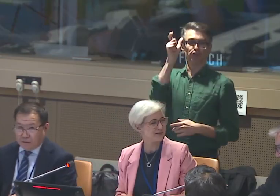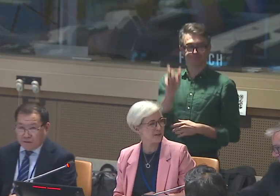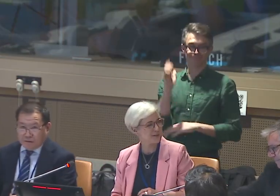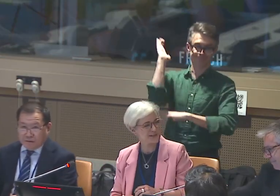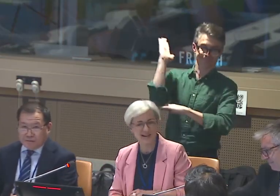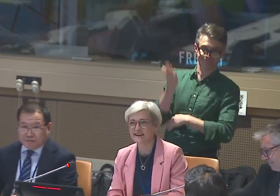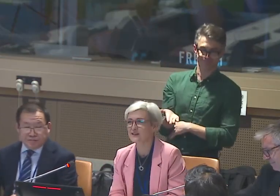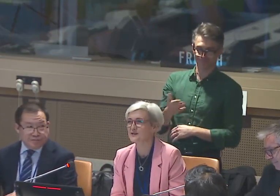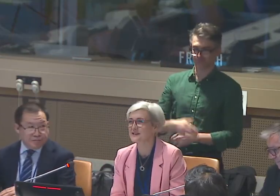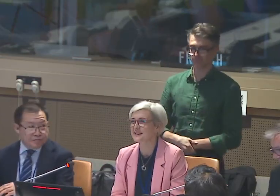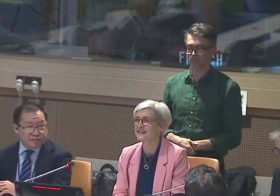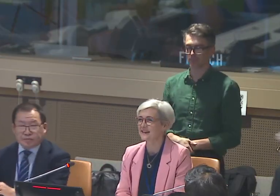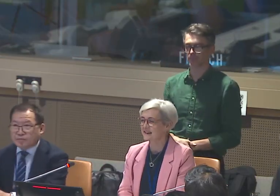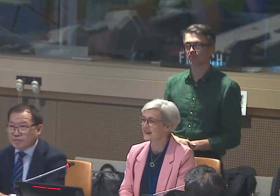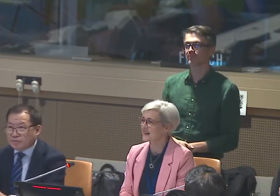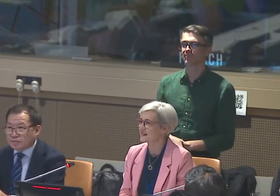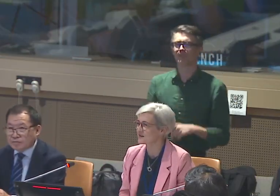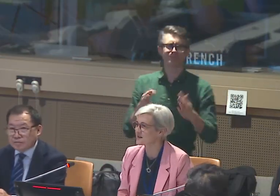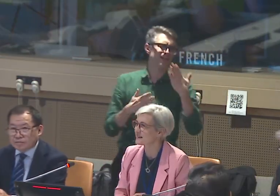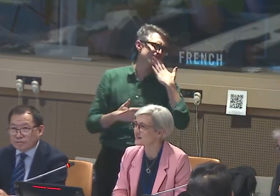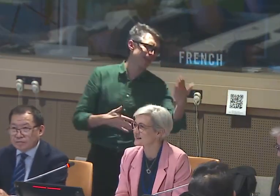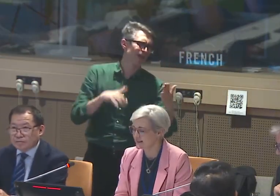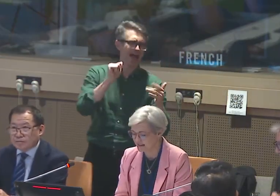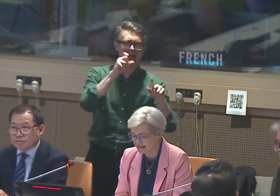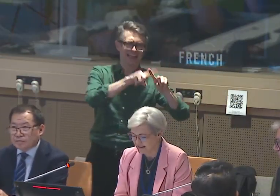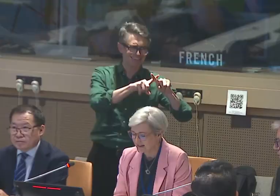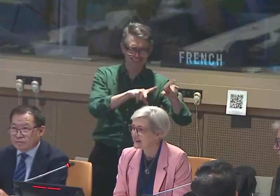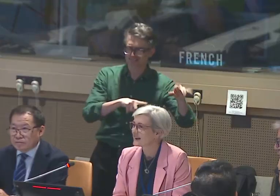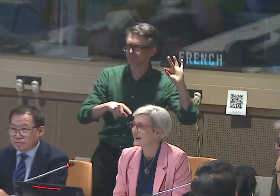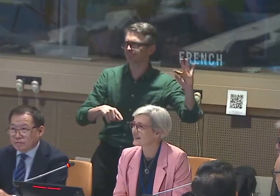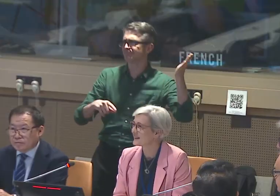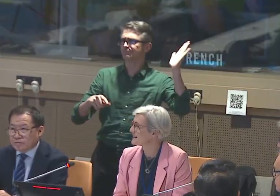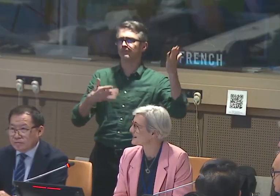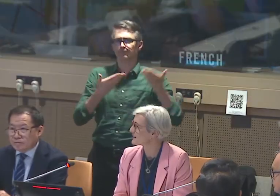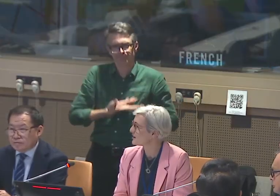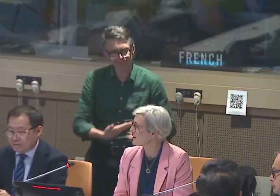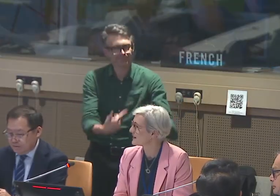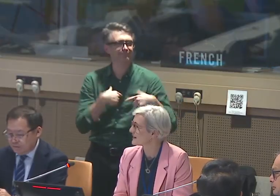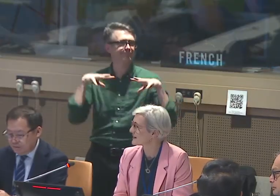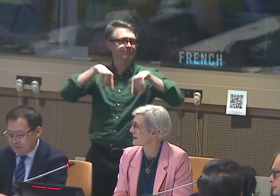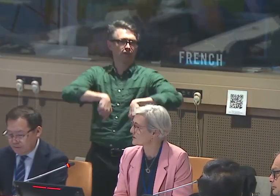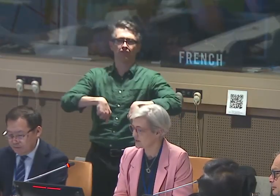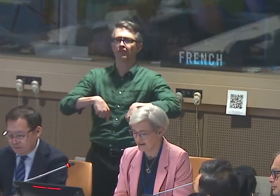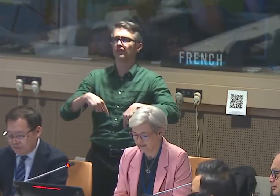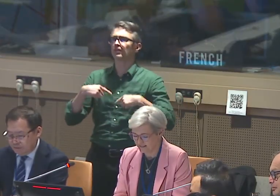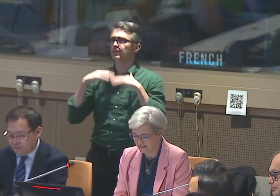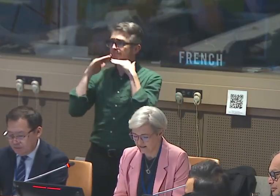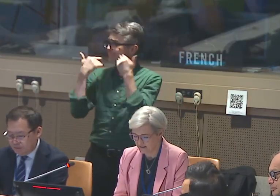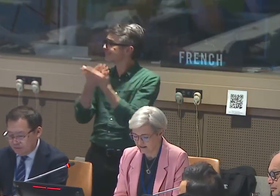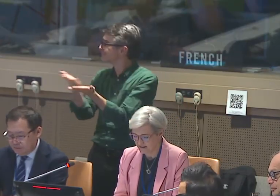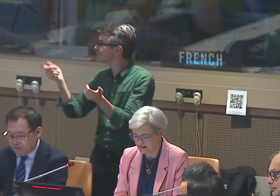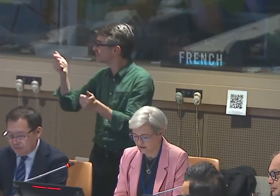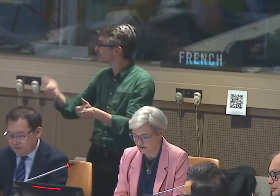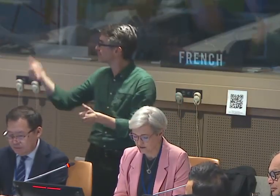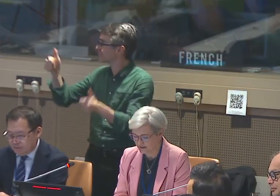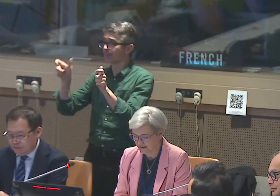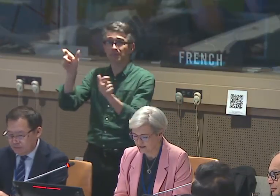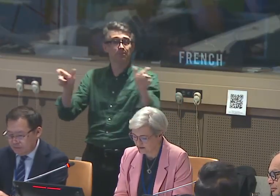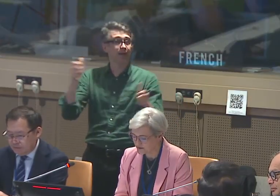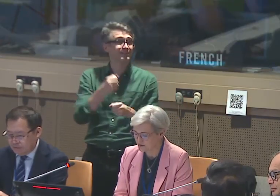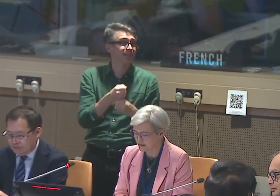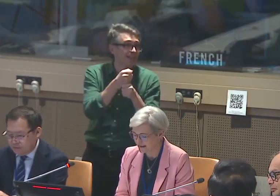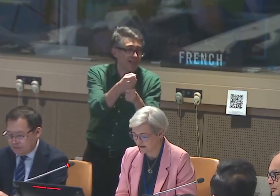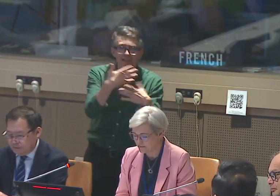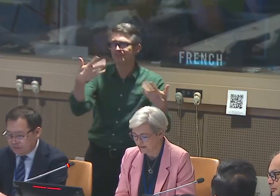Thank you very much, Alex, for this kind introduction. Excellencies, colleagues, and friends, thank you.